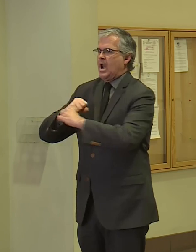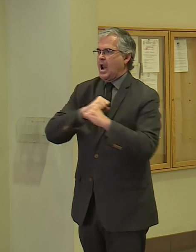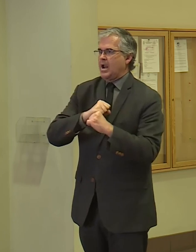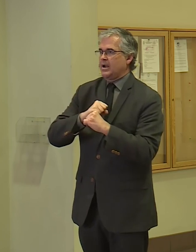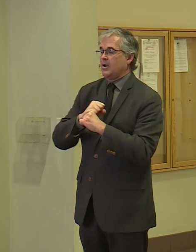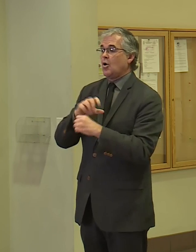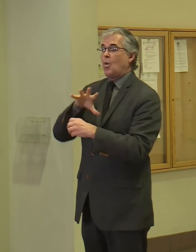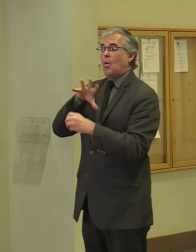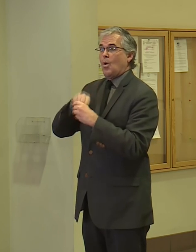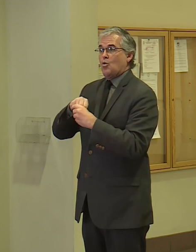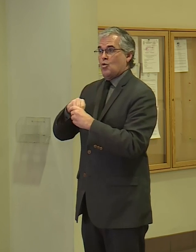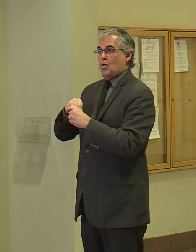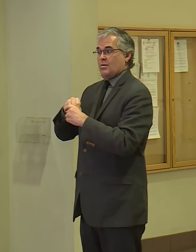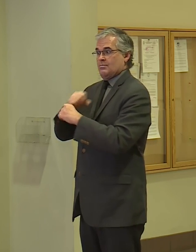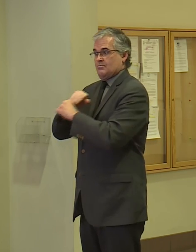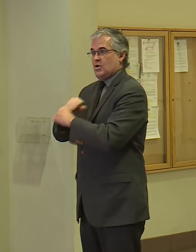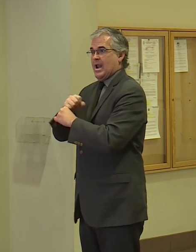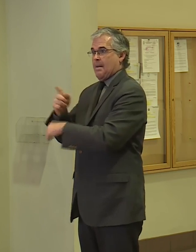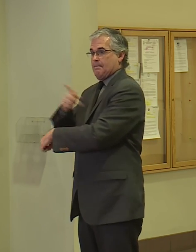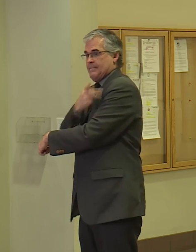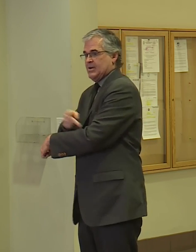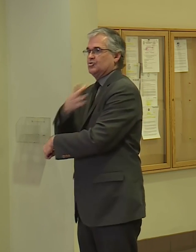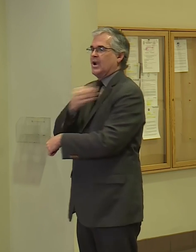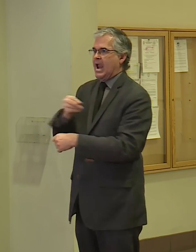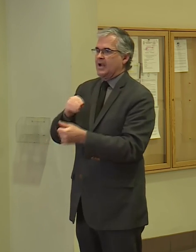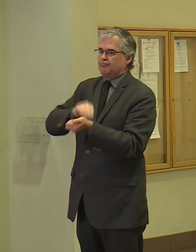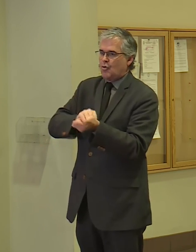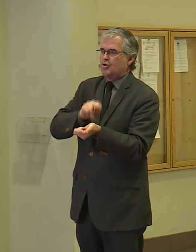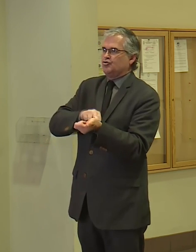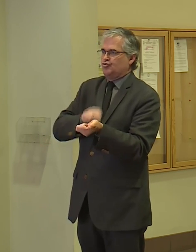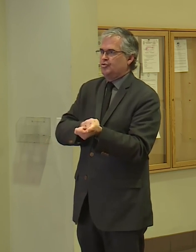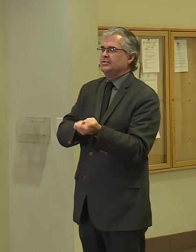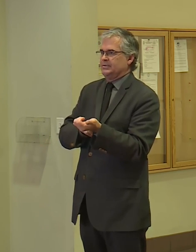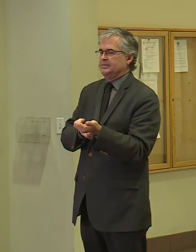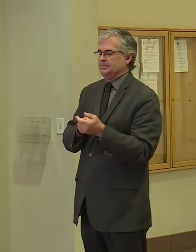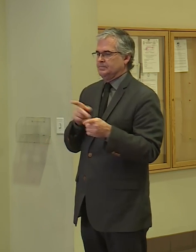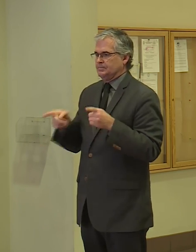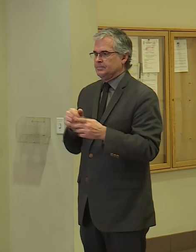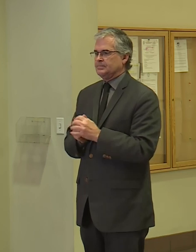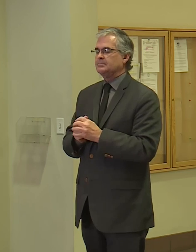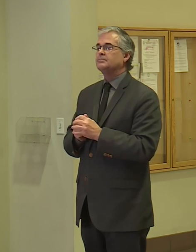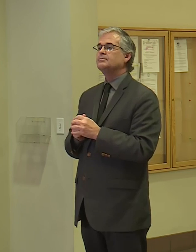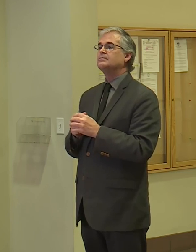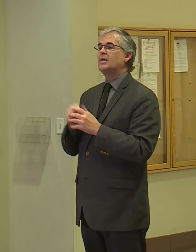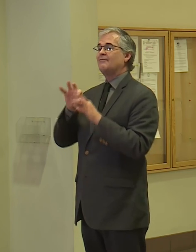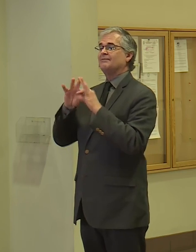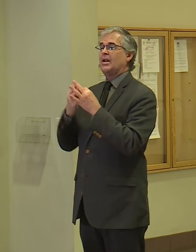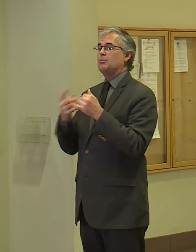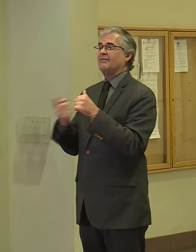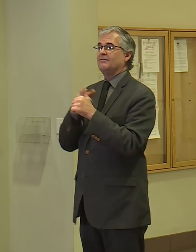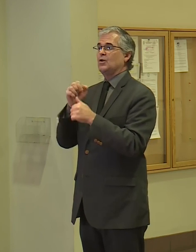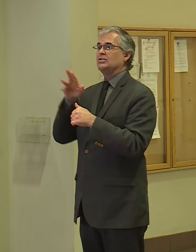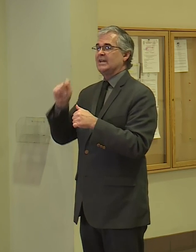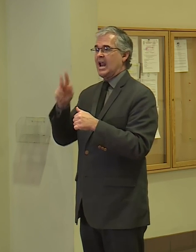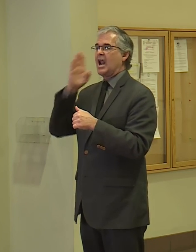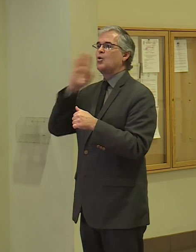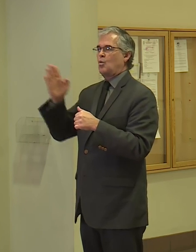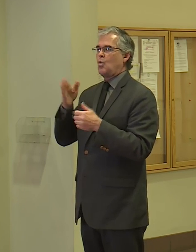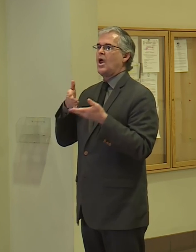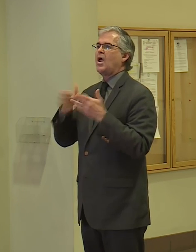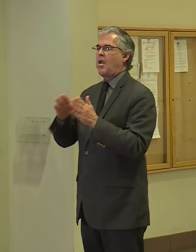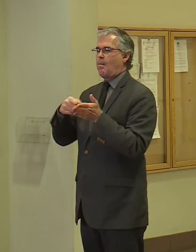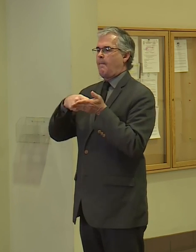our doctors and nurses I also appreciate that the family's first act will be providing expanded emergency paid leave